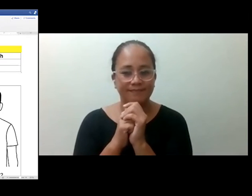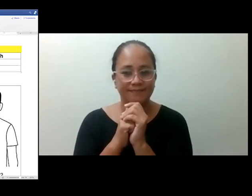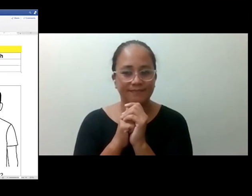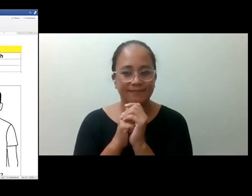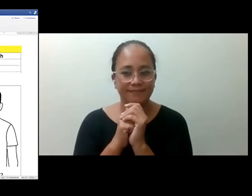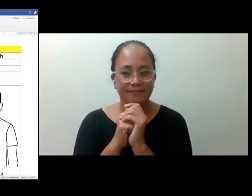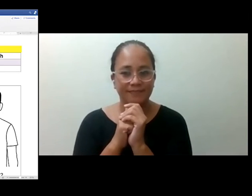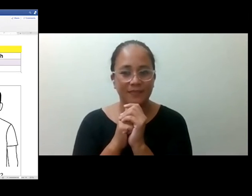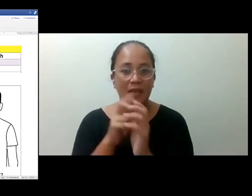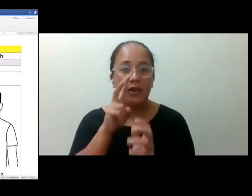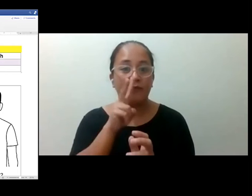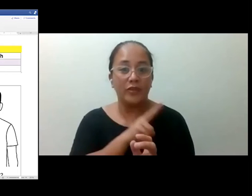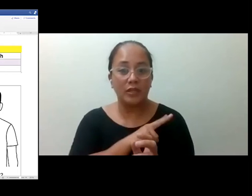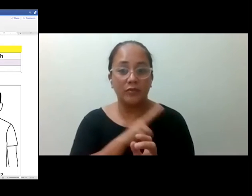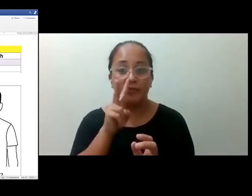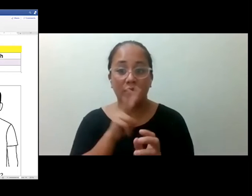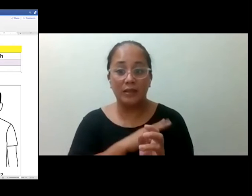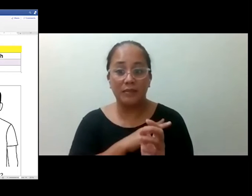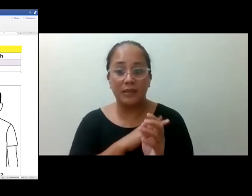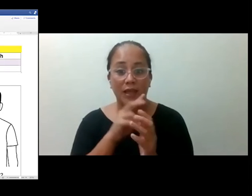the Vietnamese version